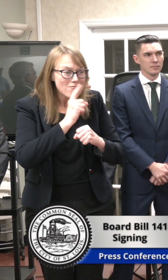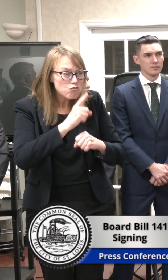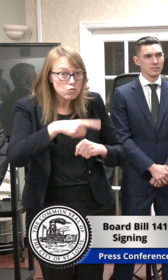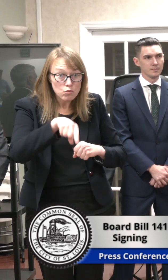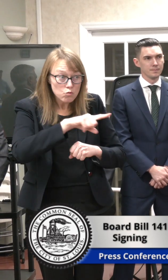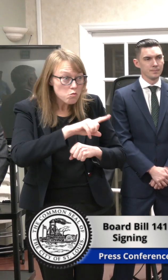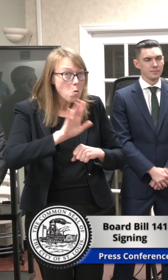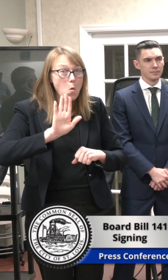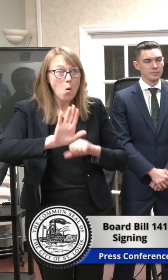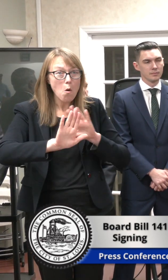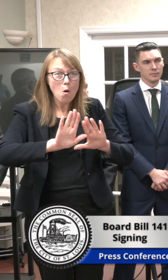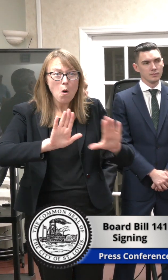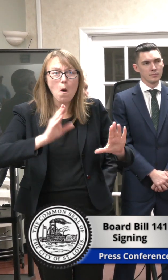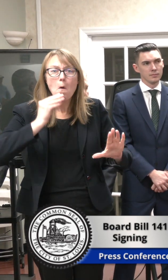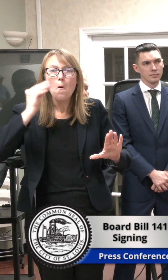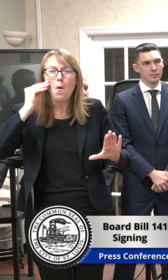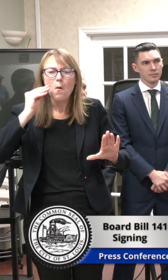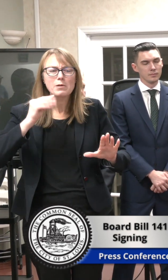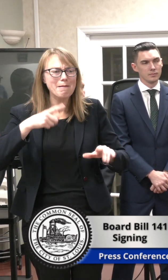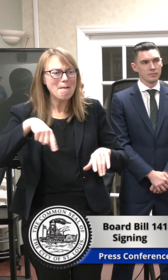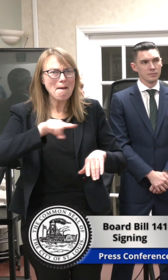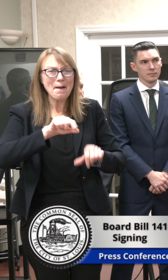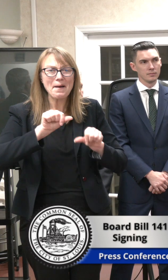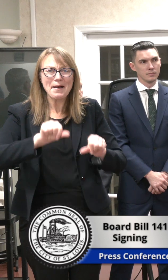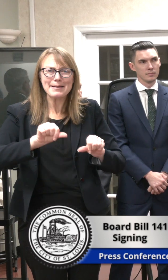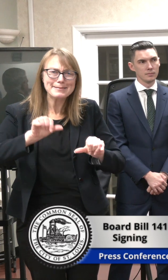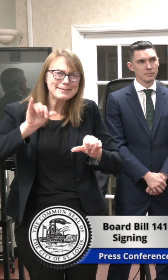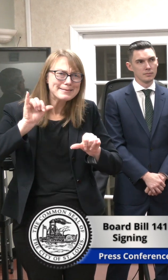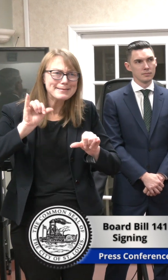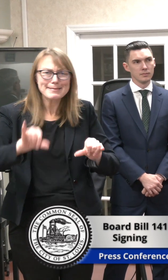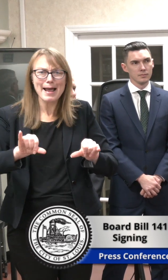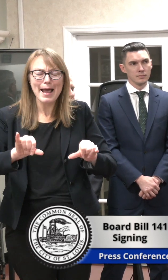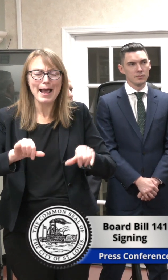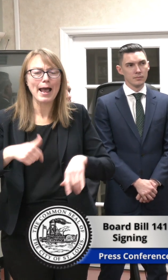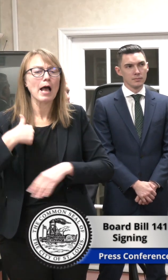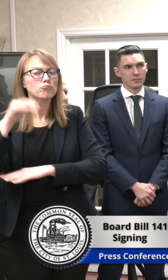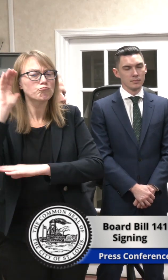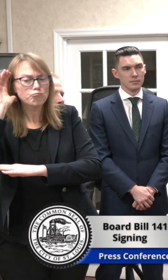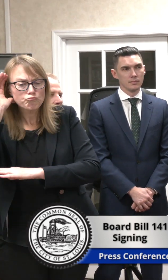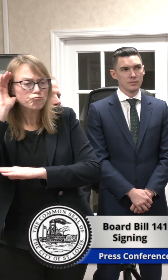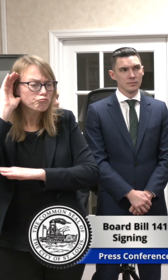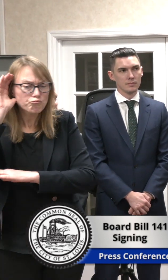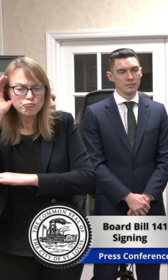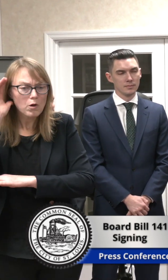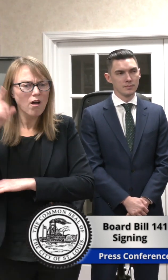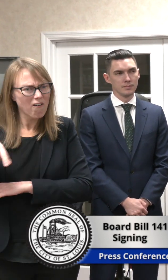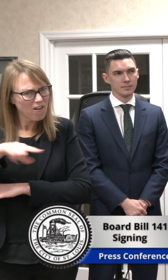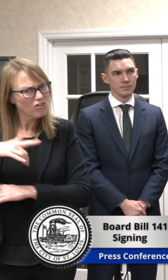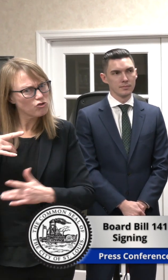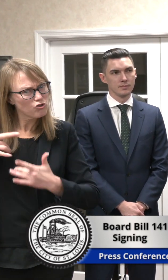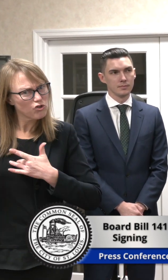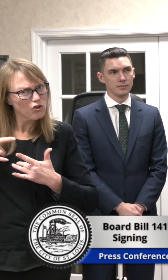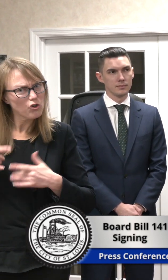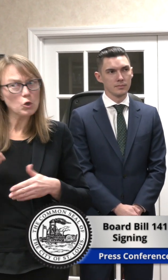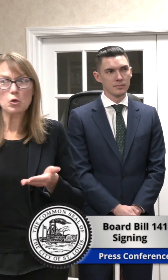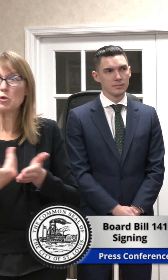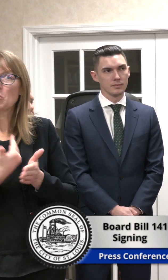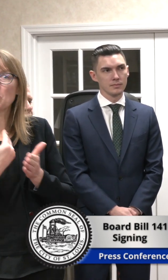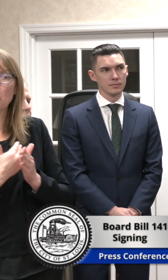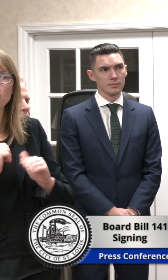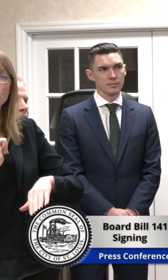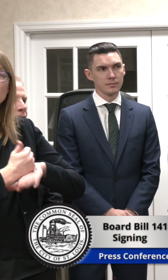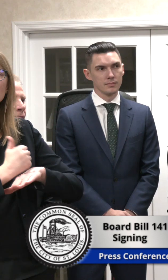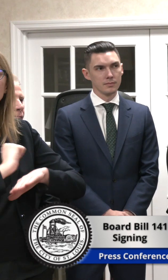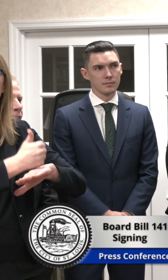and age in place. I heard their concerns about new development in their neighborhoods throughout the city and rising property